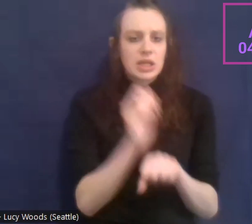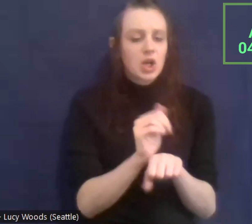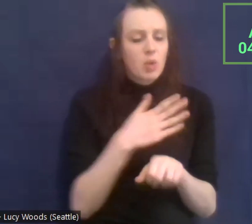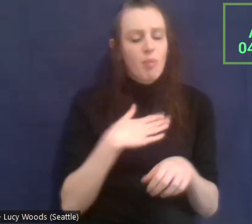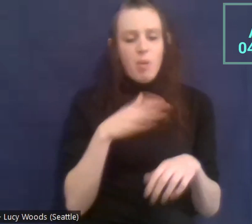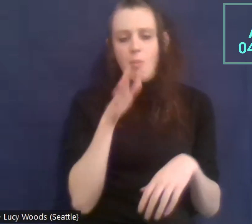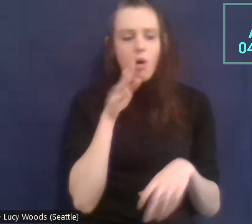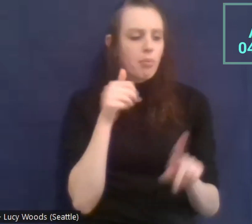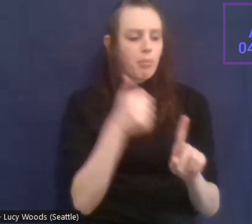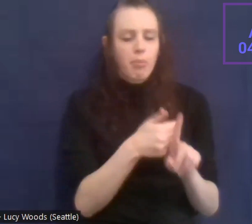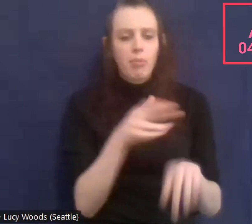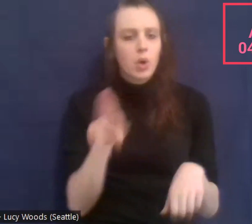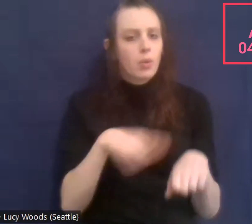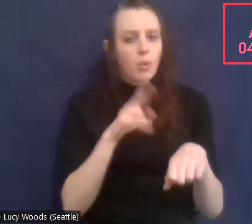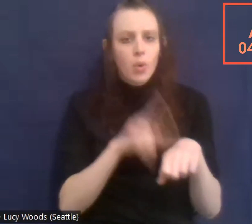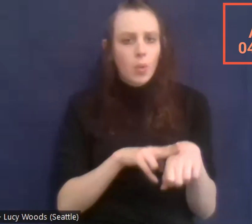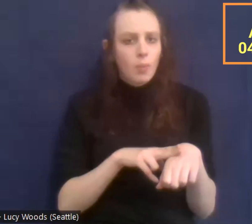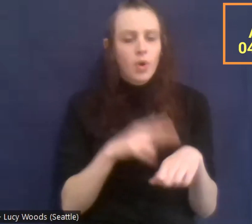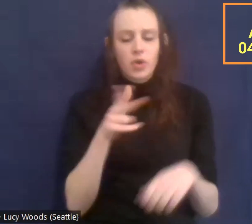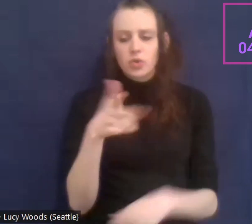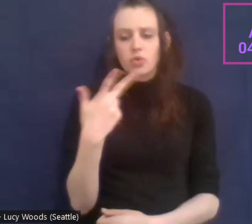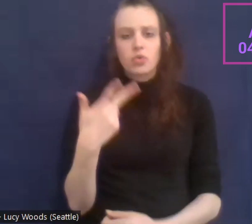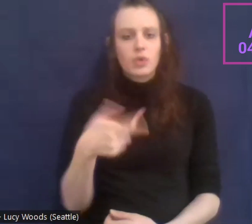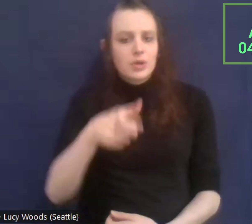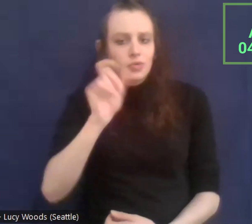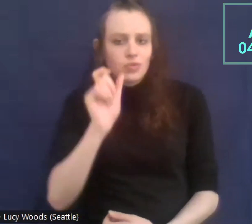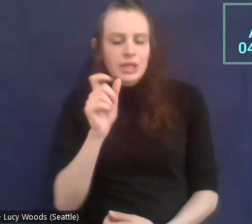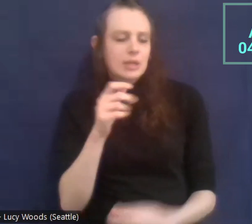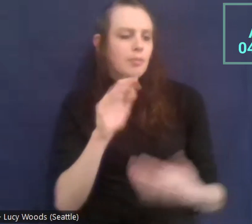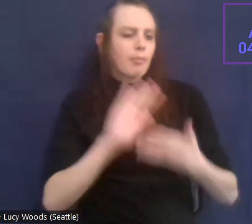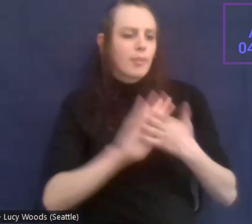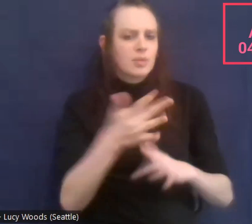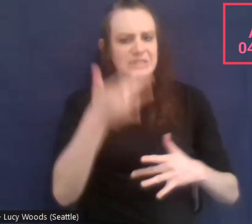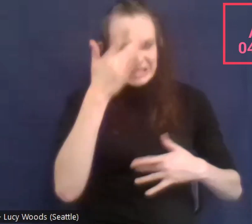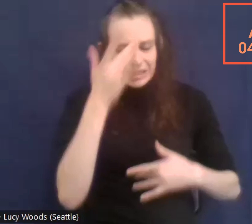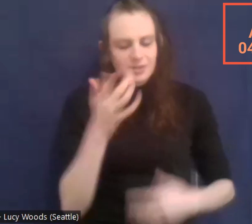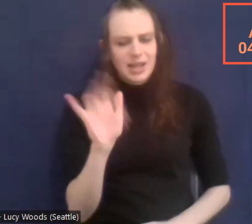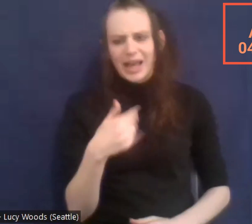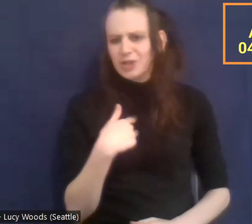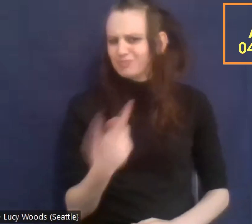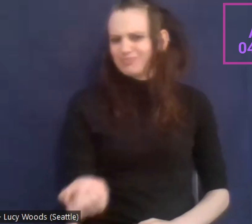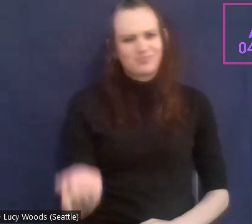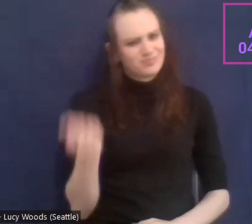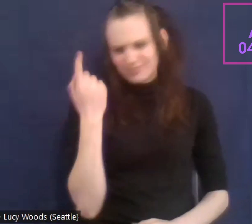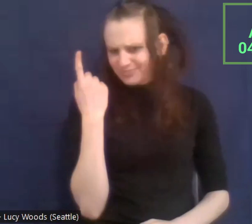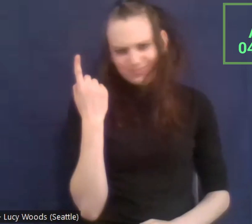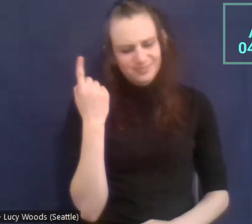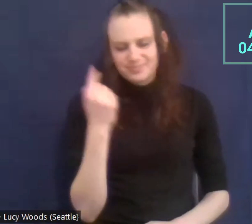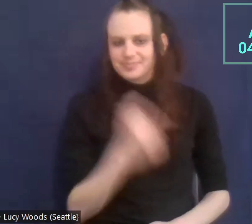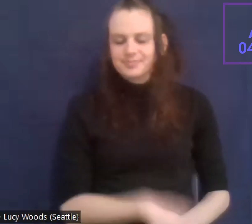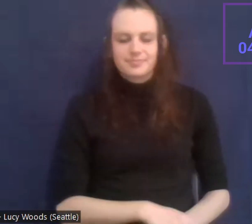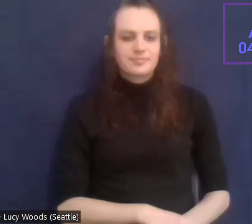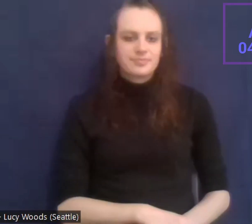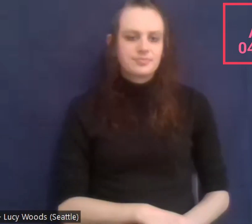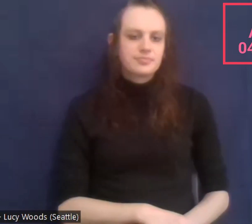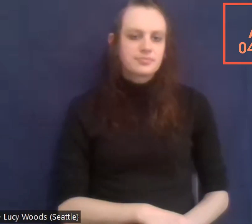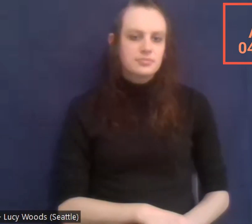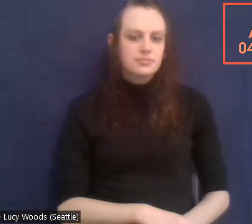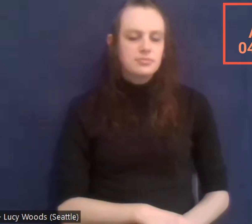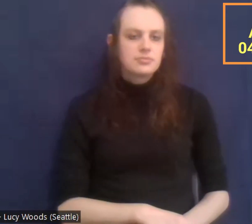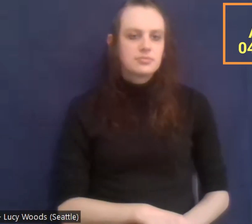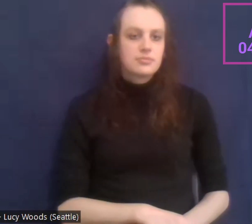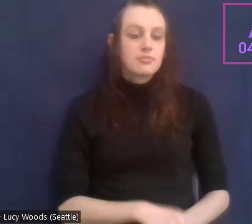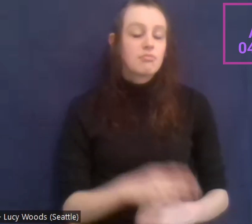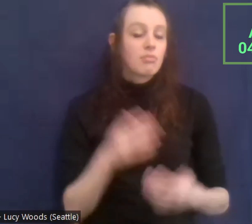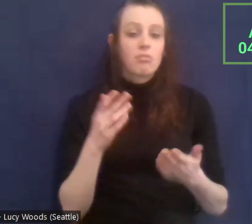gets sick after like 3 drinks, and like I don't understand that. Um, but frankly,